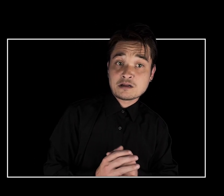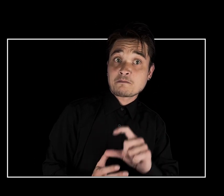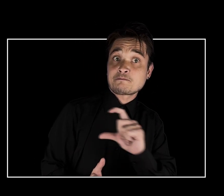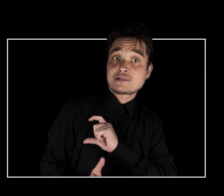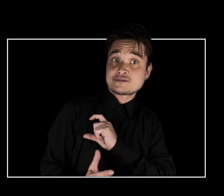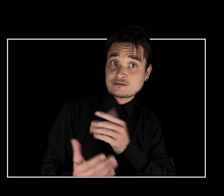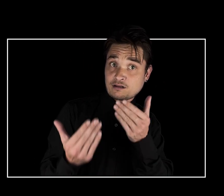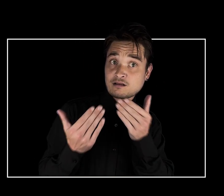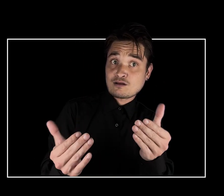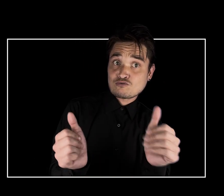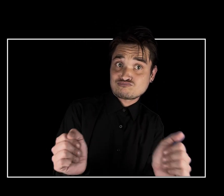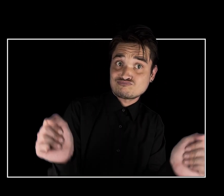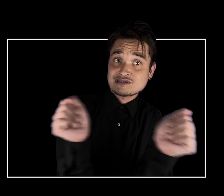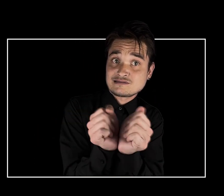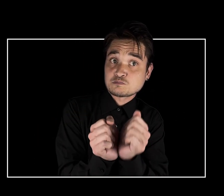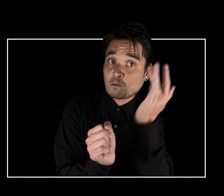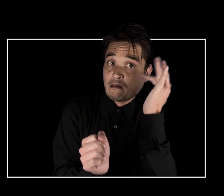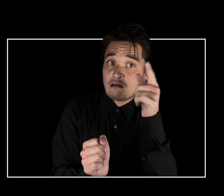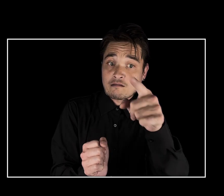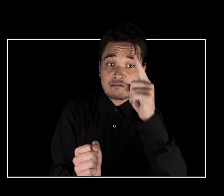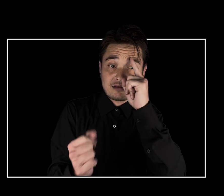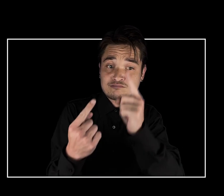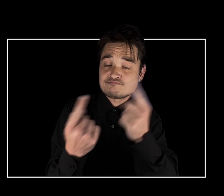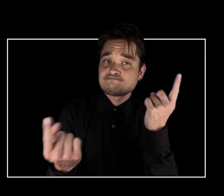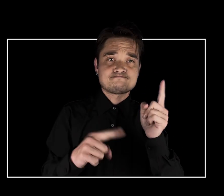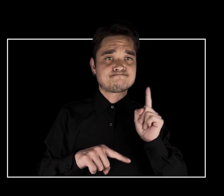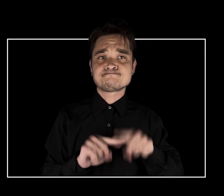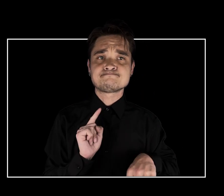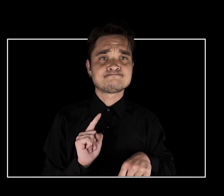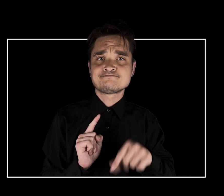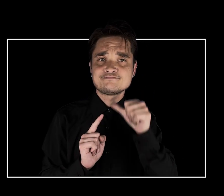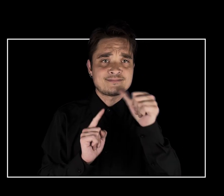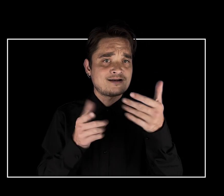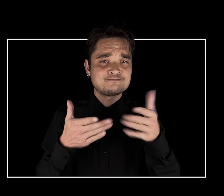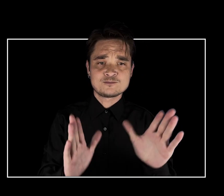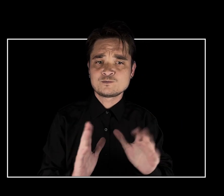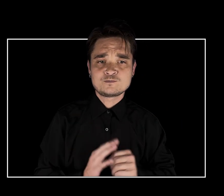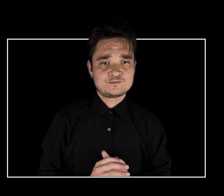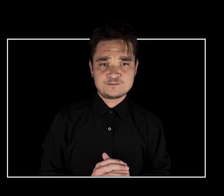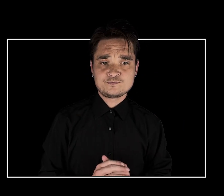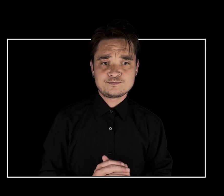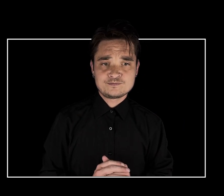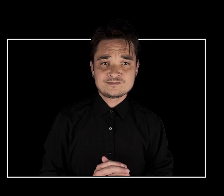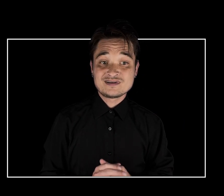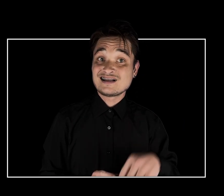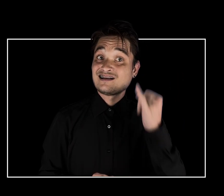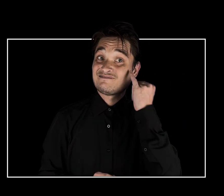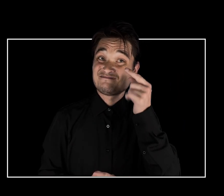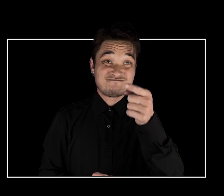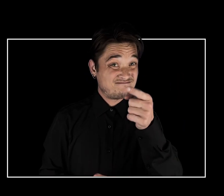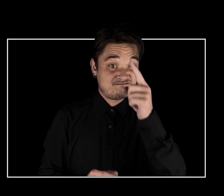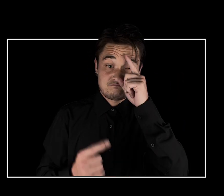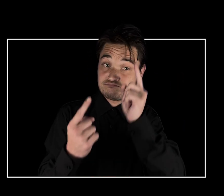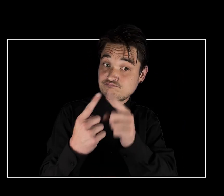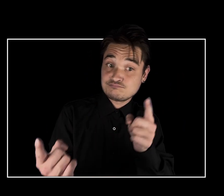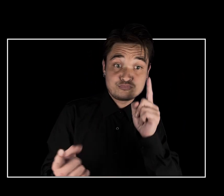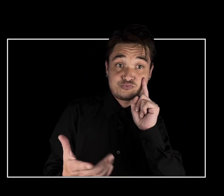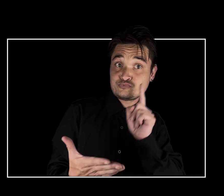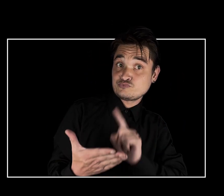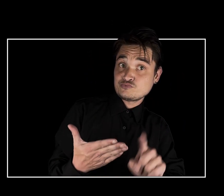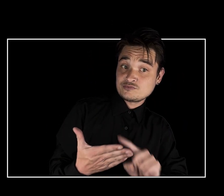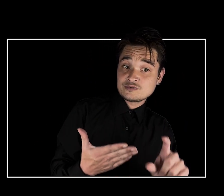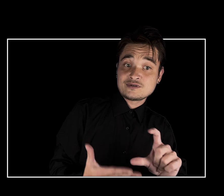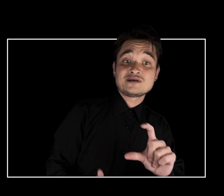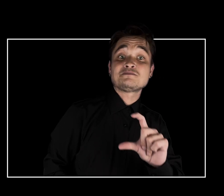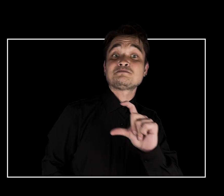for the police to arrest you for refusing to agree to a search. If you do not agree to a search and the police believe